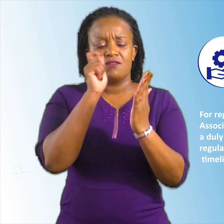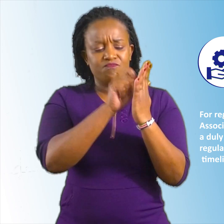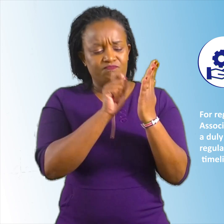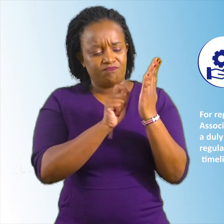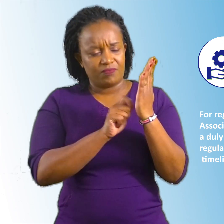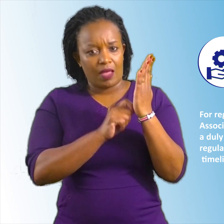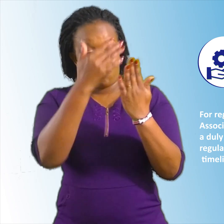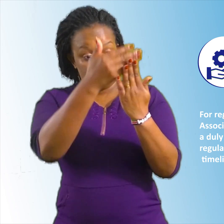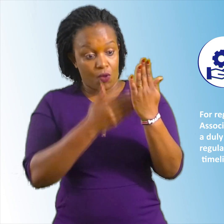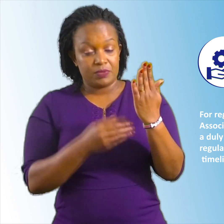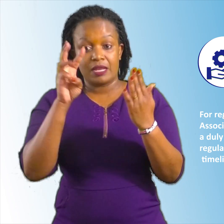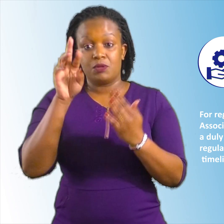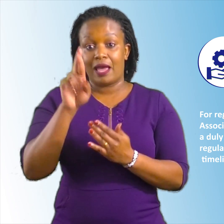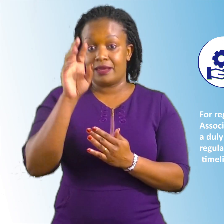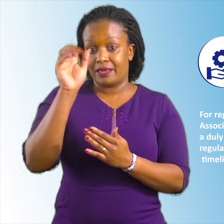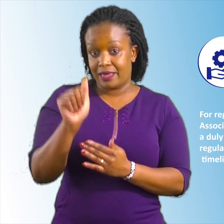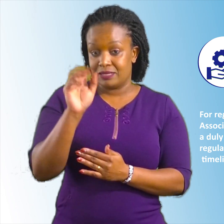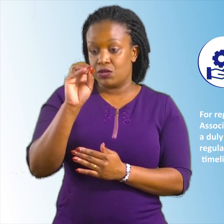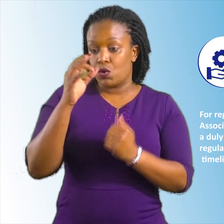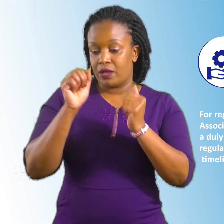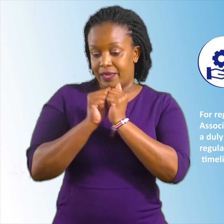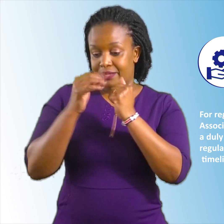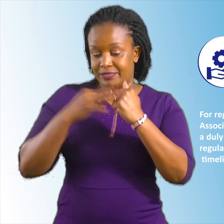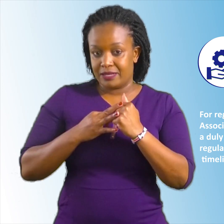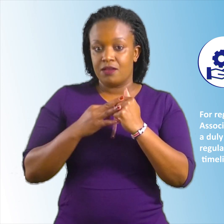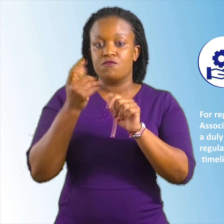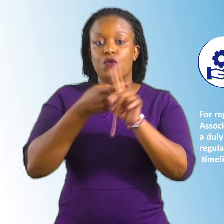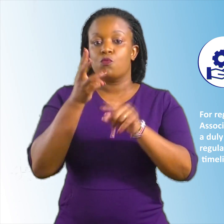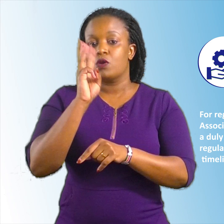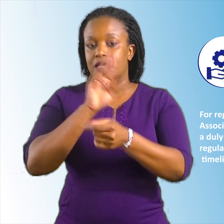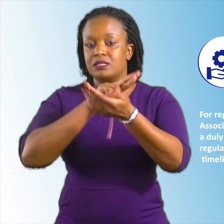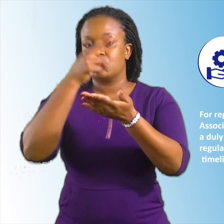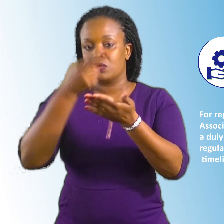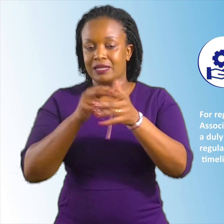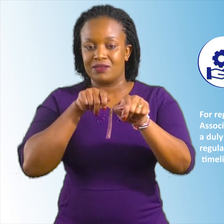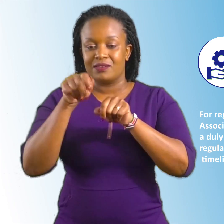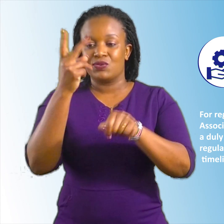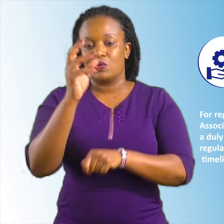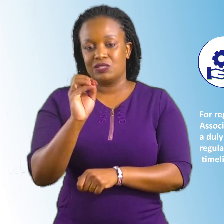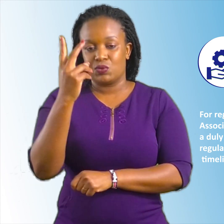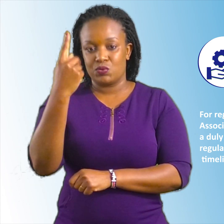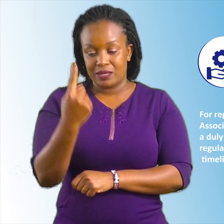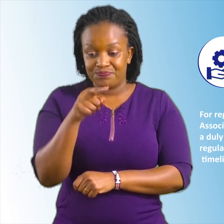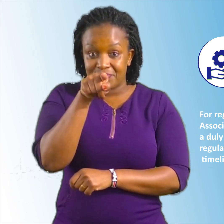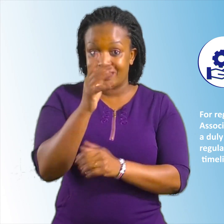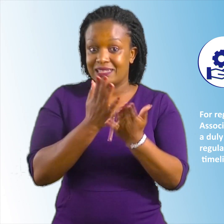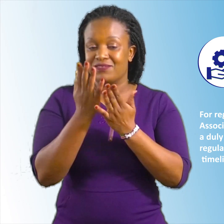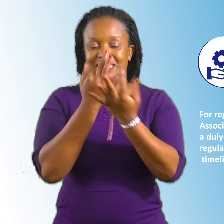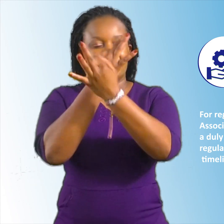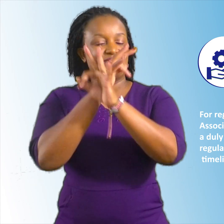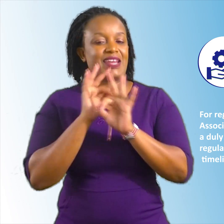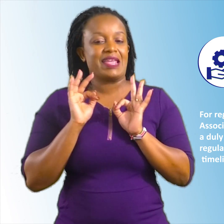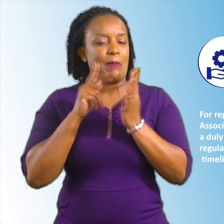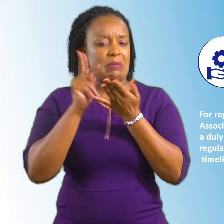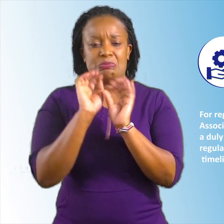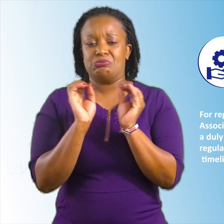Form WRA 018 as per the Water Resources Regulation 2021. This service is